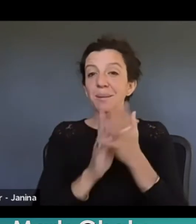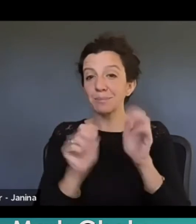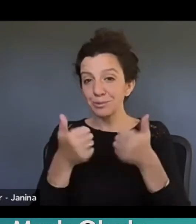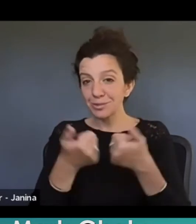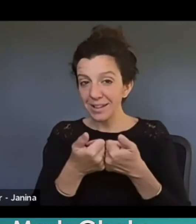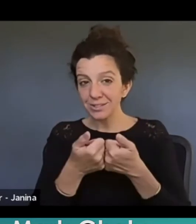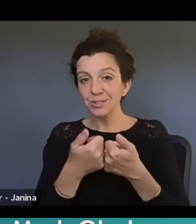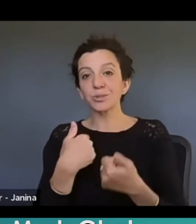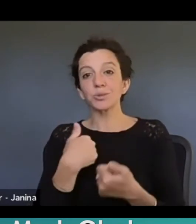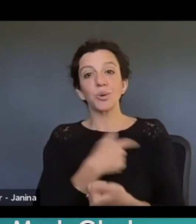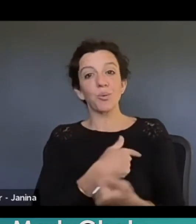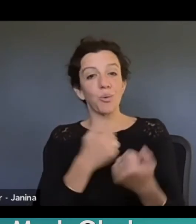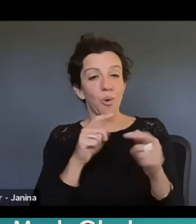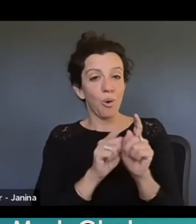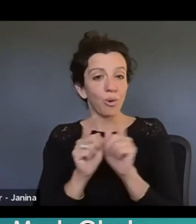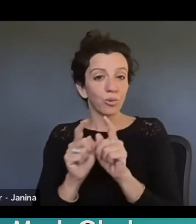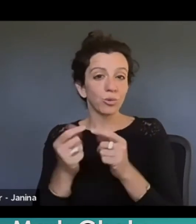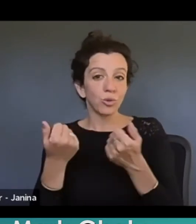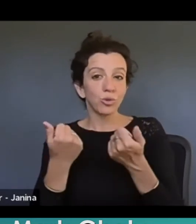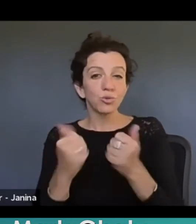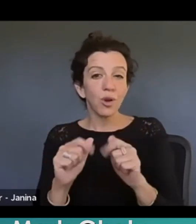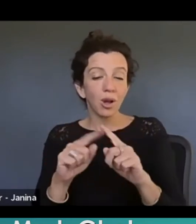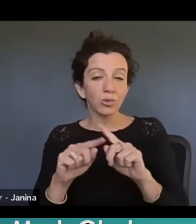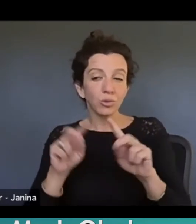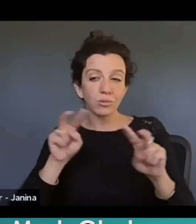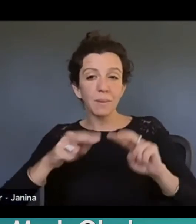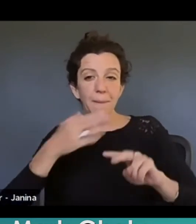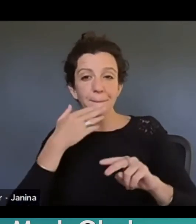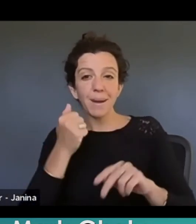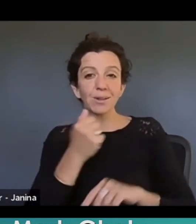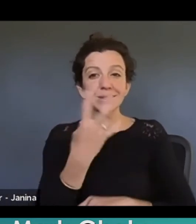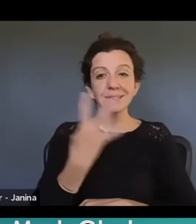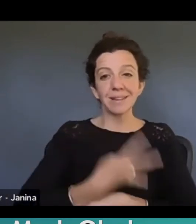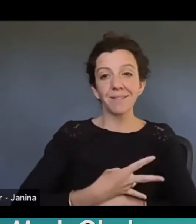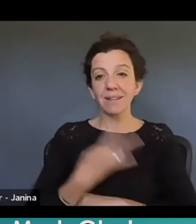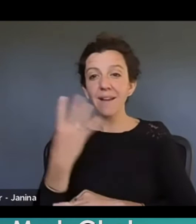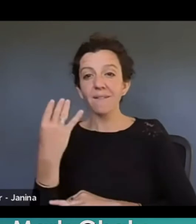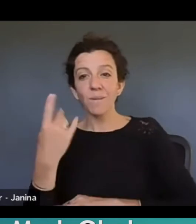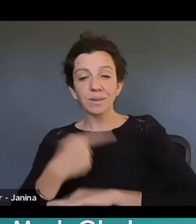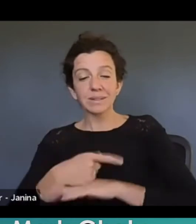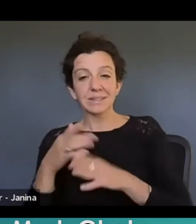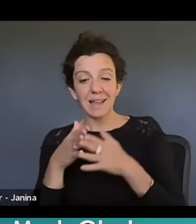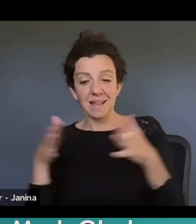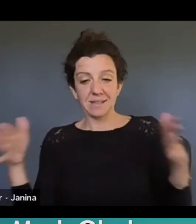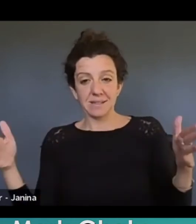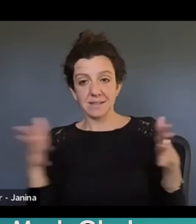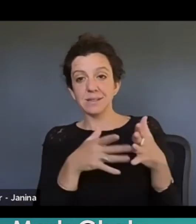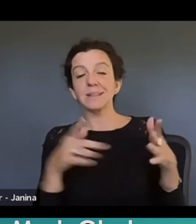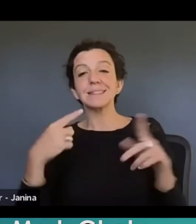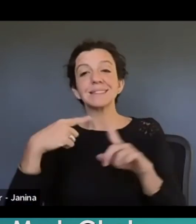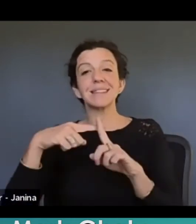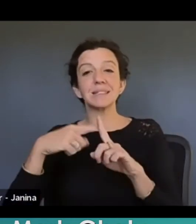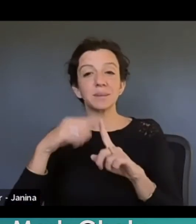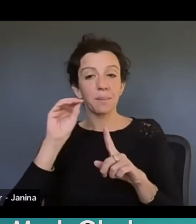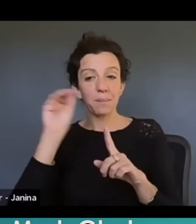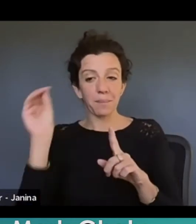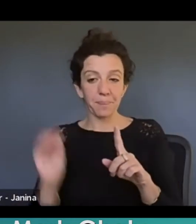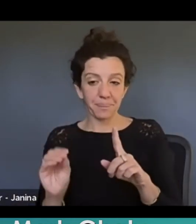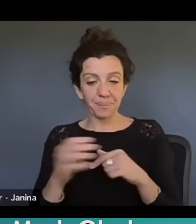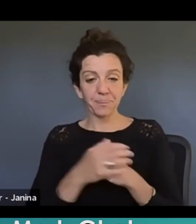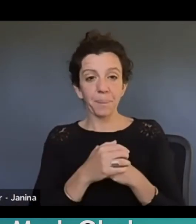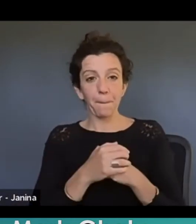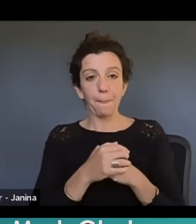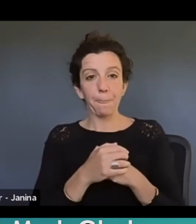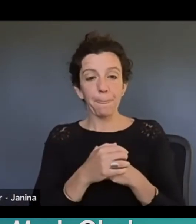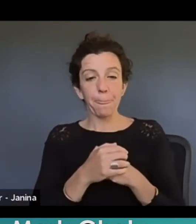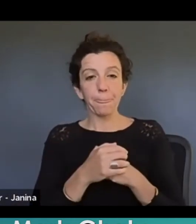in part why we look at that 7-day and that 14-day test positivity, and frankly, all numbers looked at